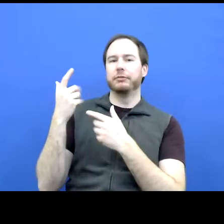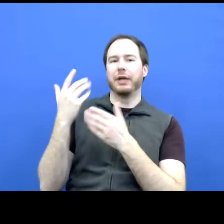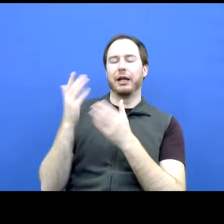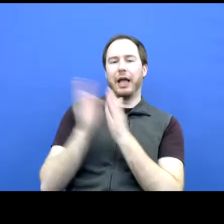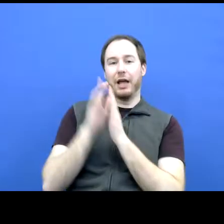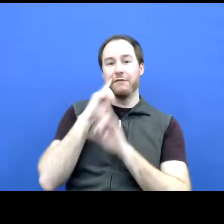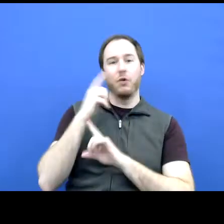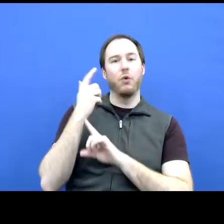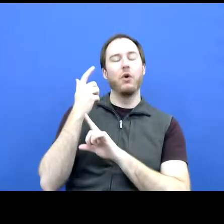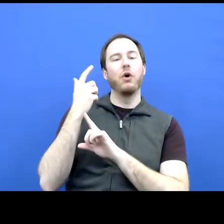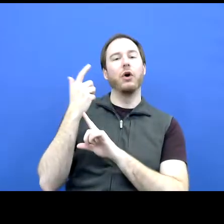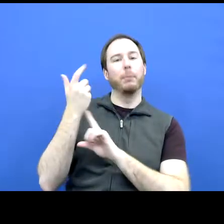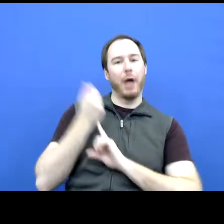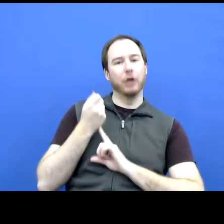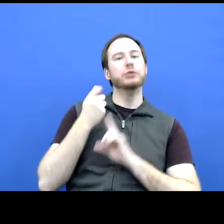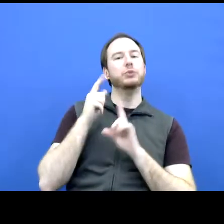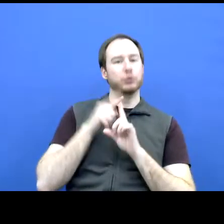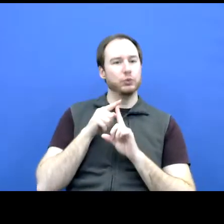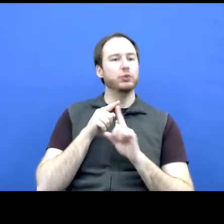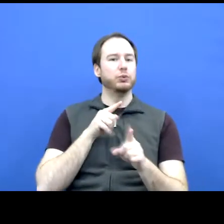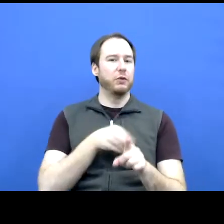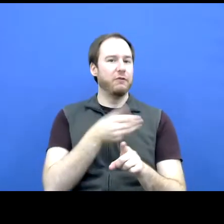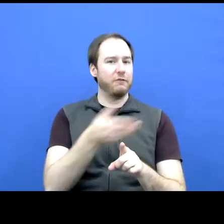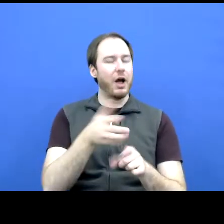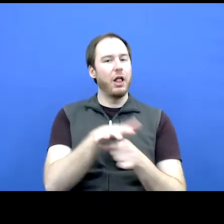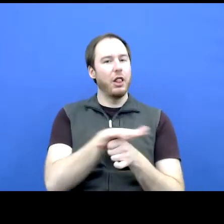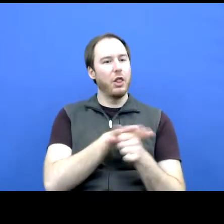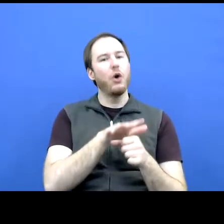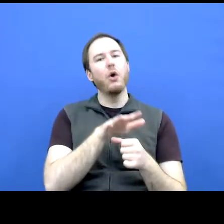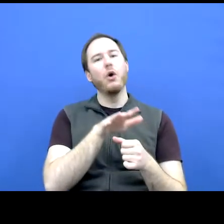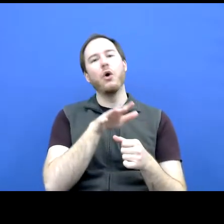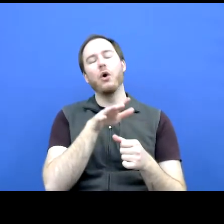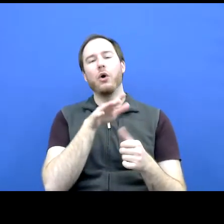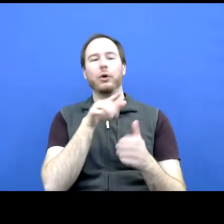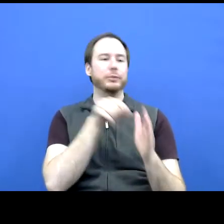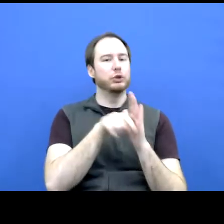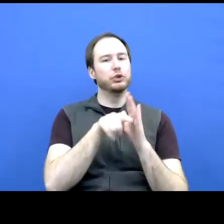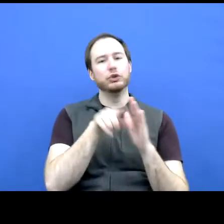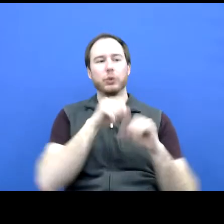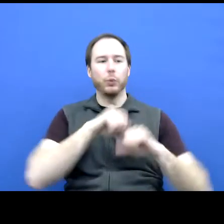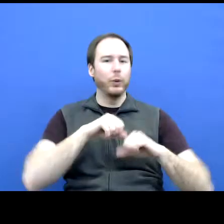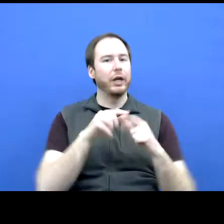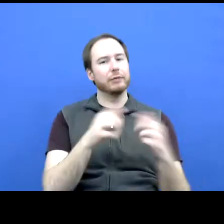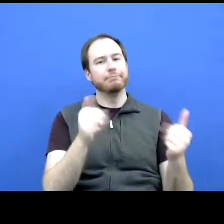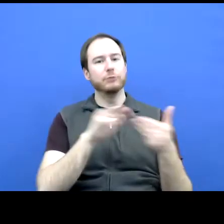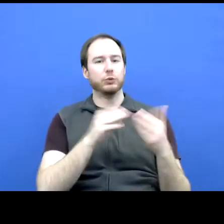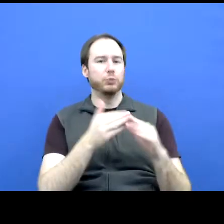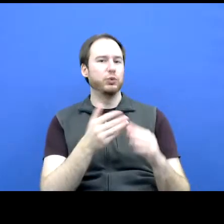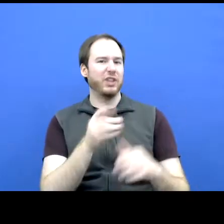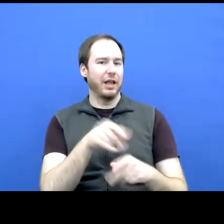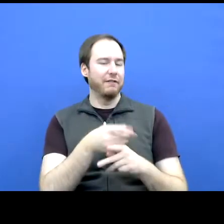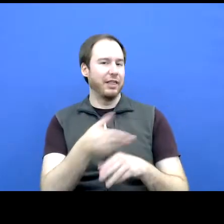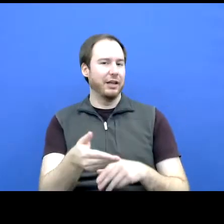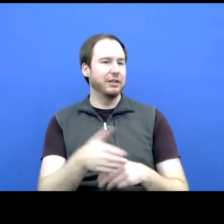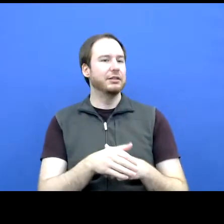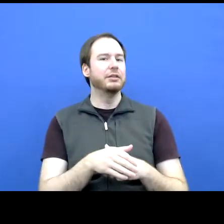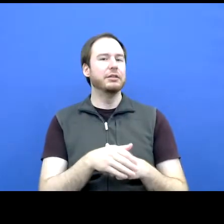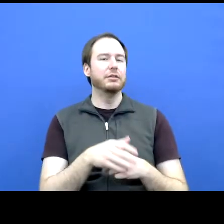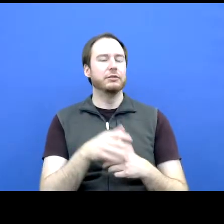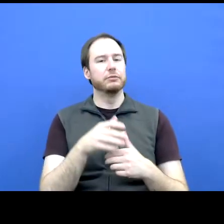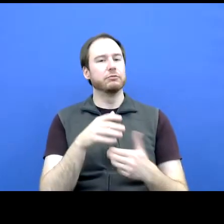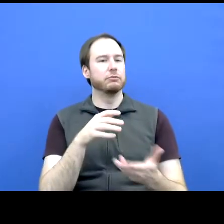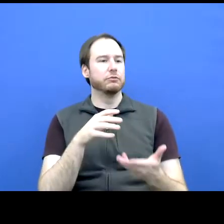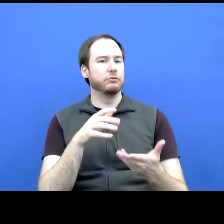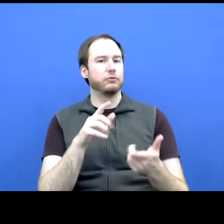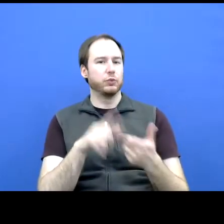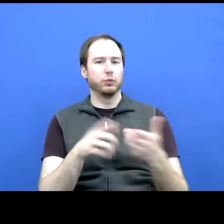local butcher and get some chicken wings or something and, all work together. I'm a big community, bring people together, kind of rising tides